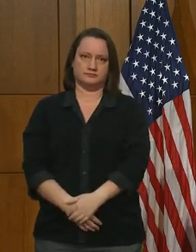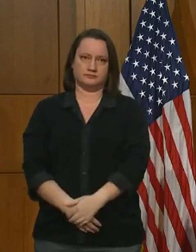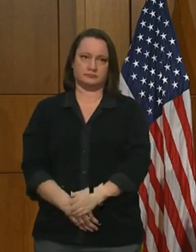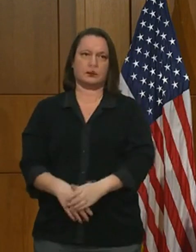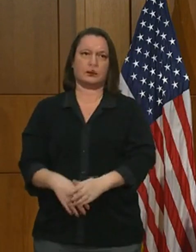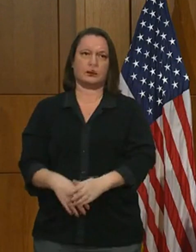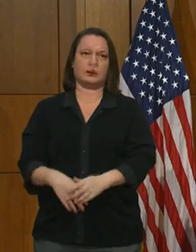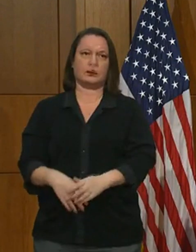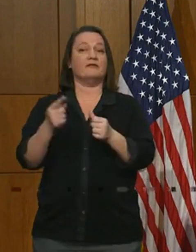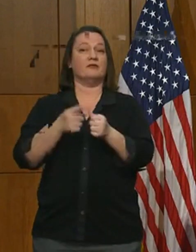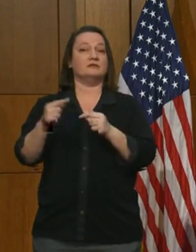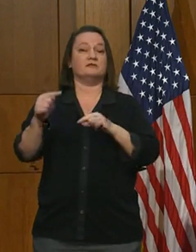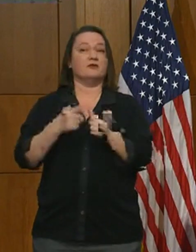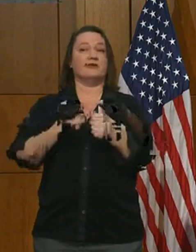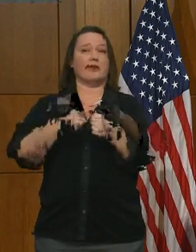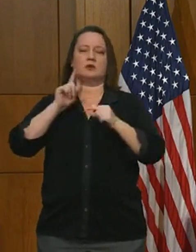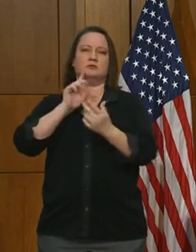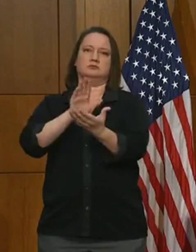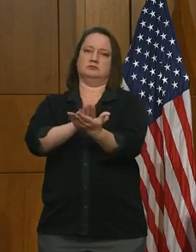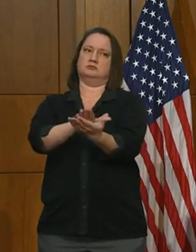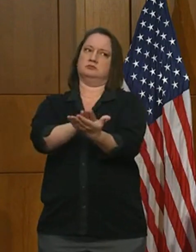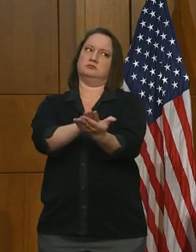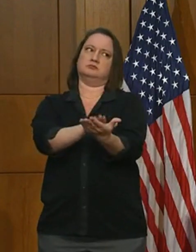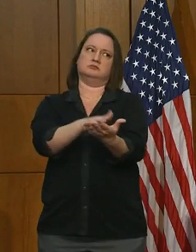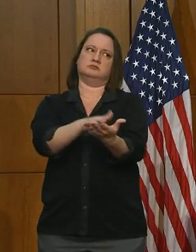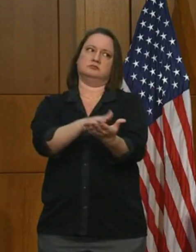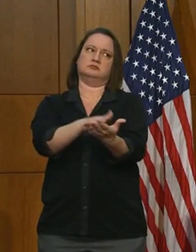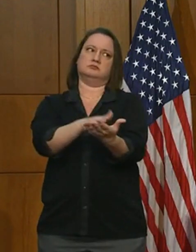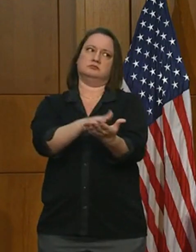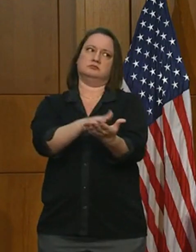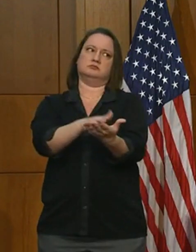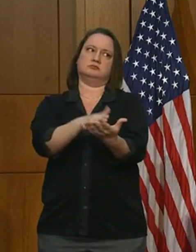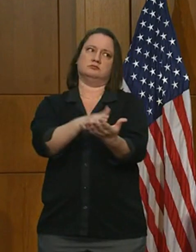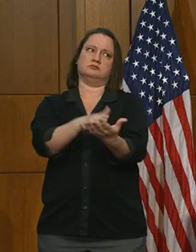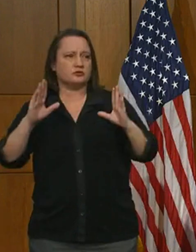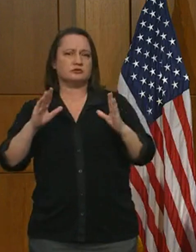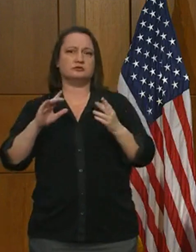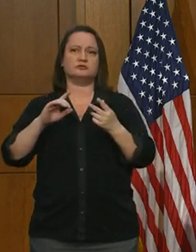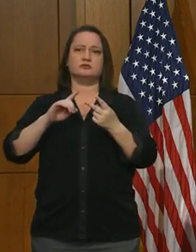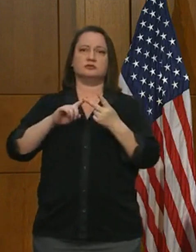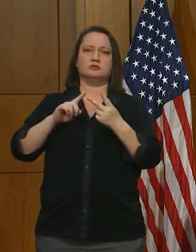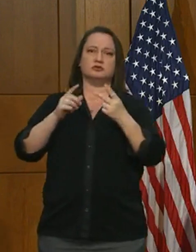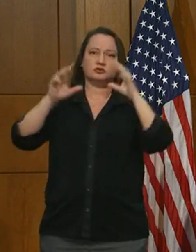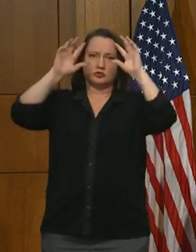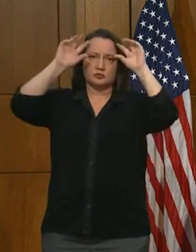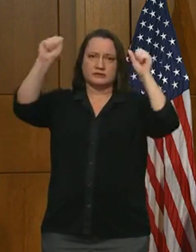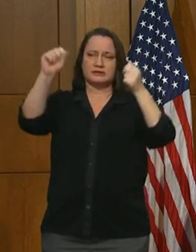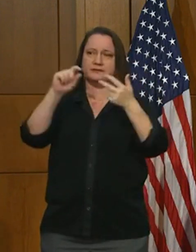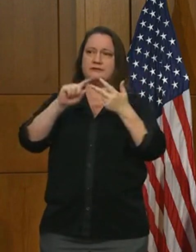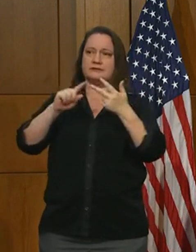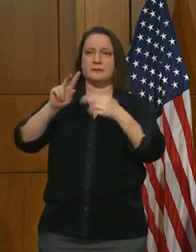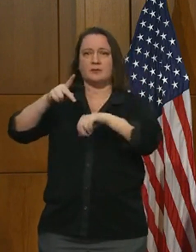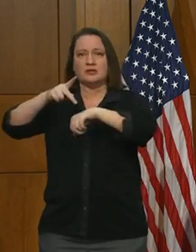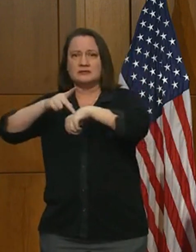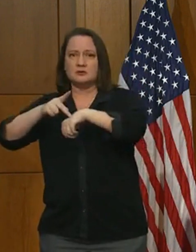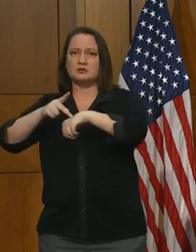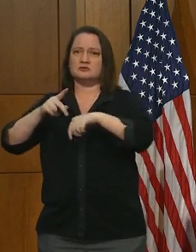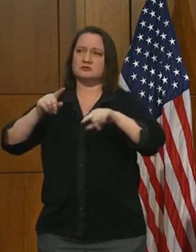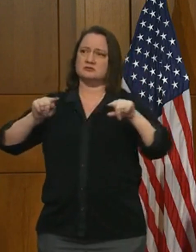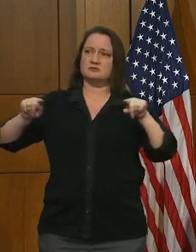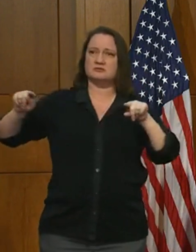commend our educators, our superintendents, our principals for reaching out to our